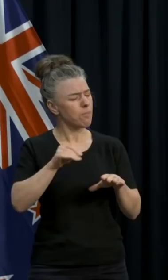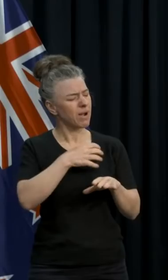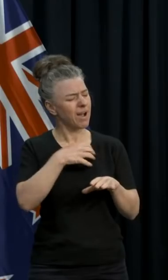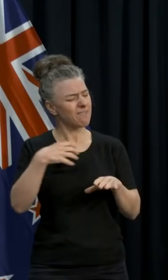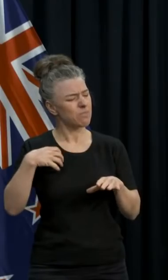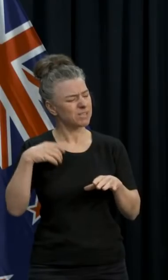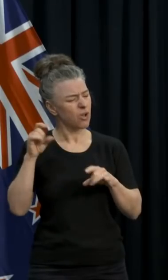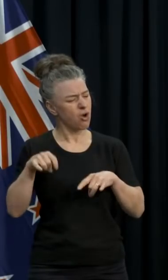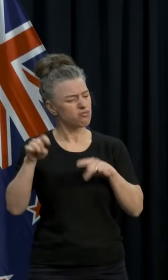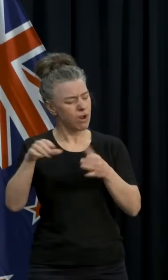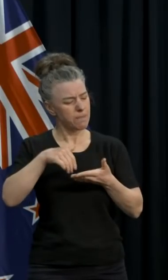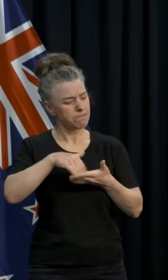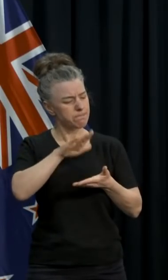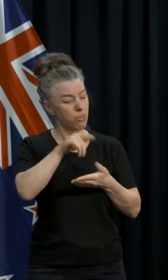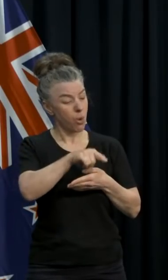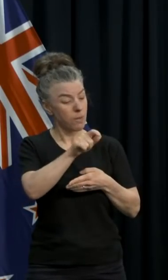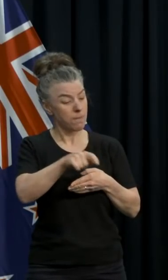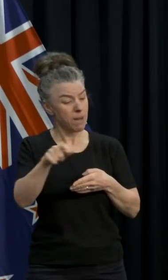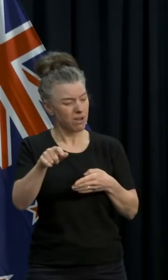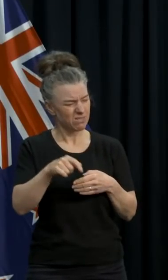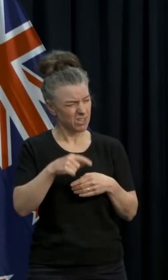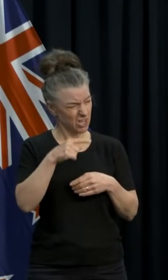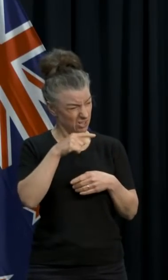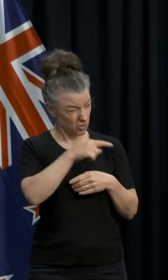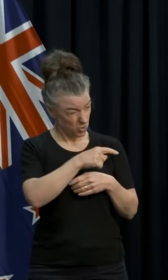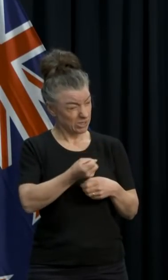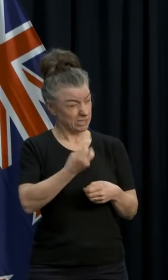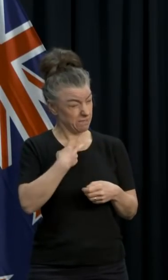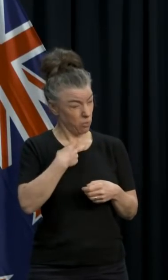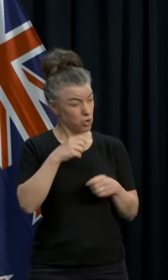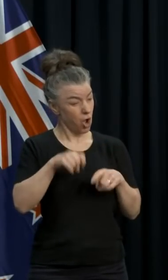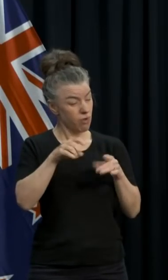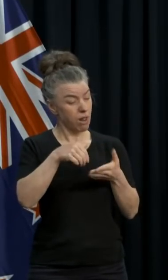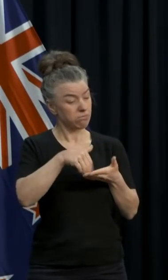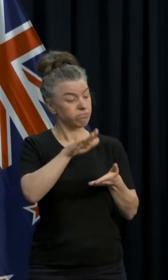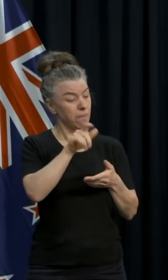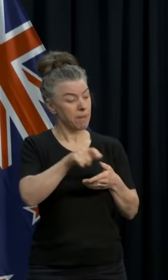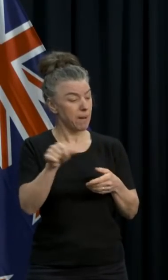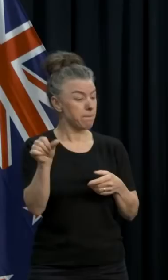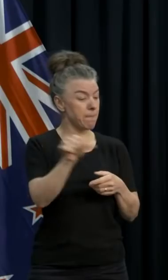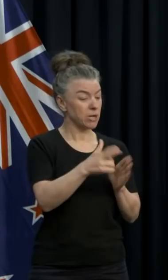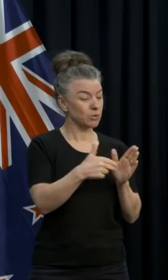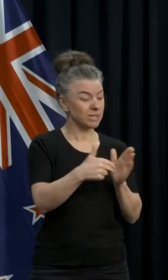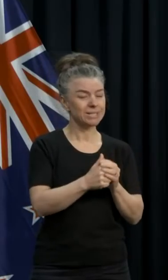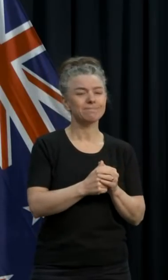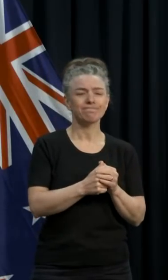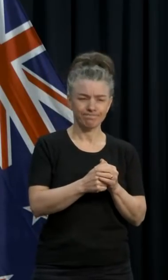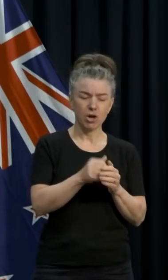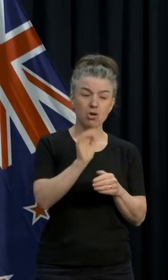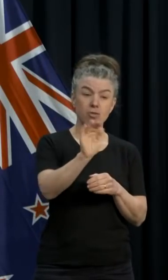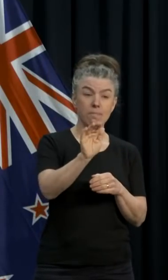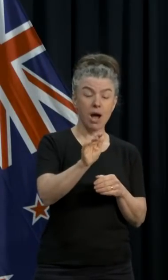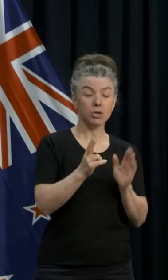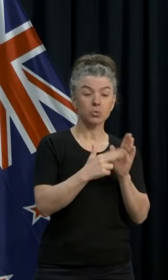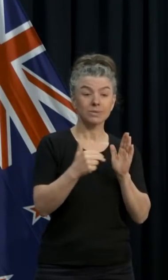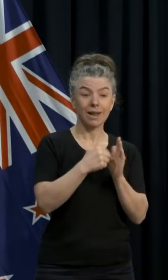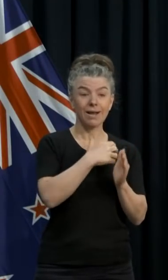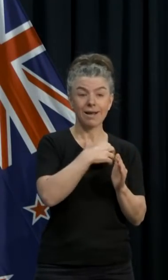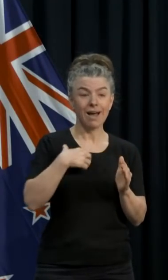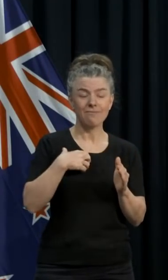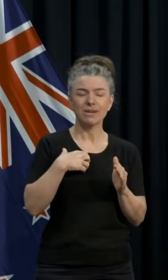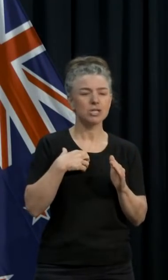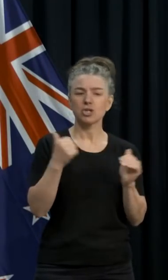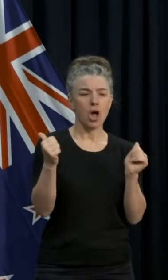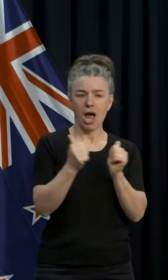disappointed is the government that Australia is resuming this practice during a pandemic? Well, look, I want to restate the fact that the New Zealand government is opposed to the